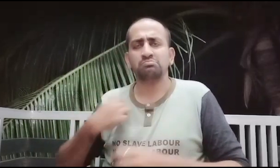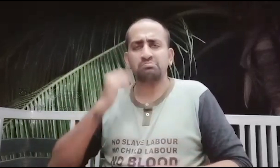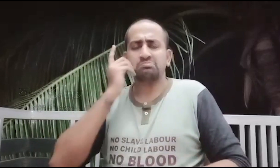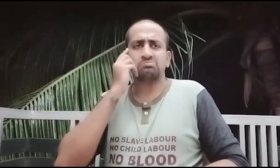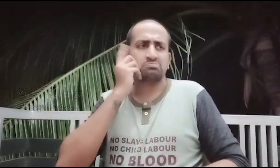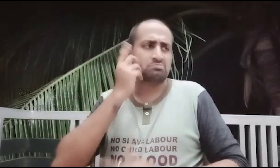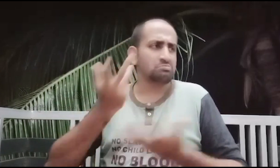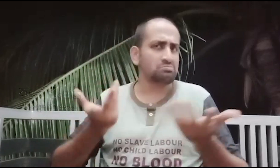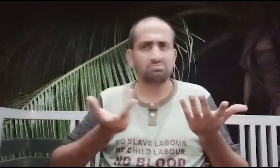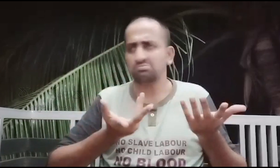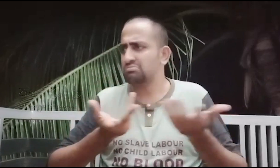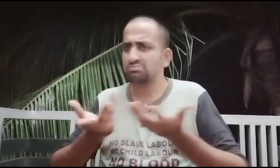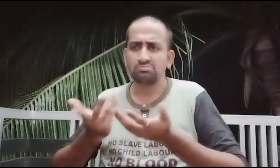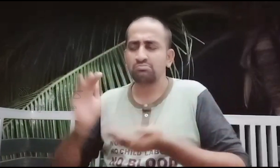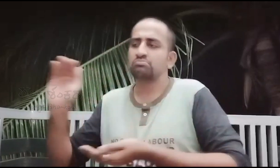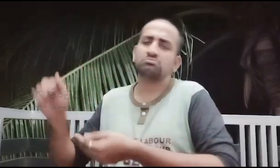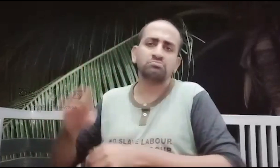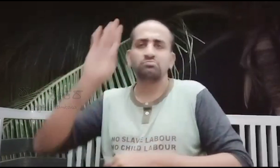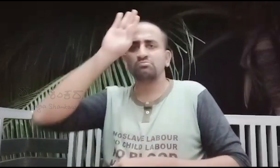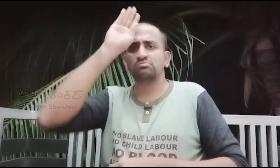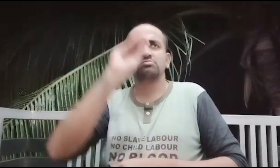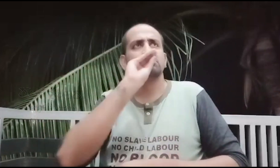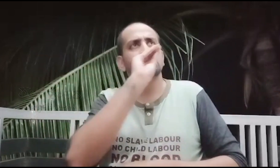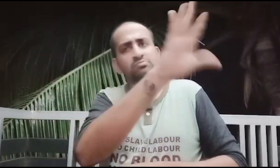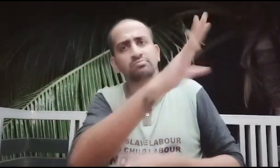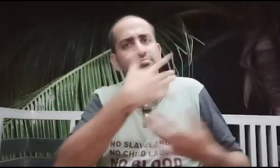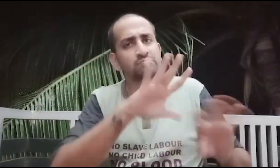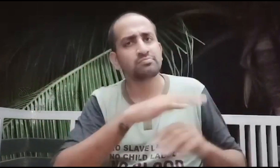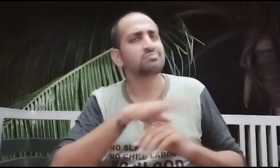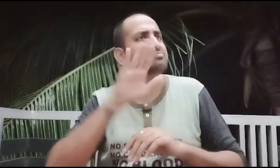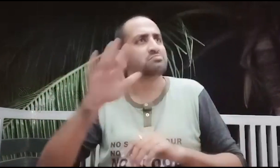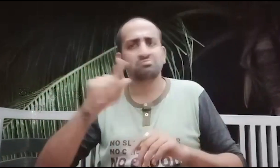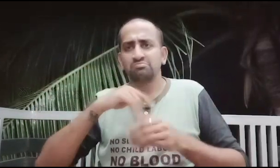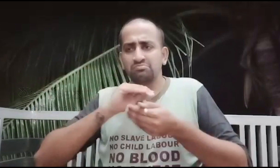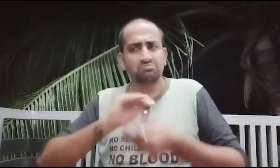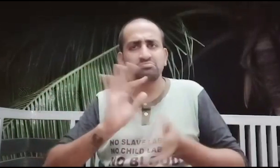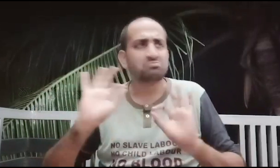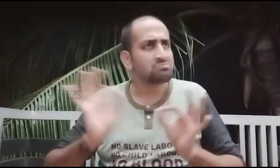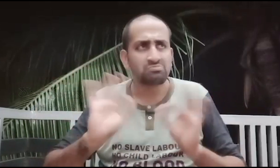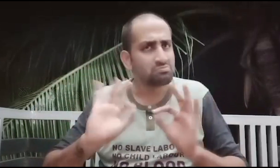Nothing. All the eggs were just regular eggs. The judge informed him, saying, "No,